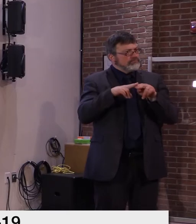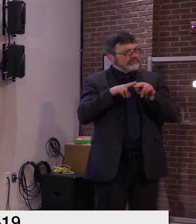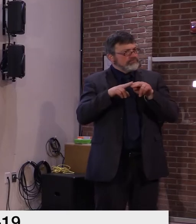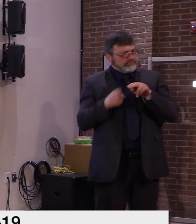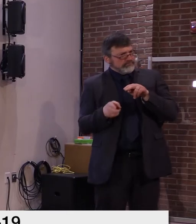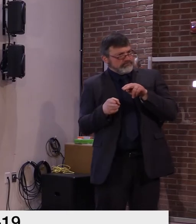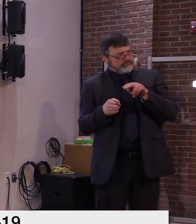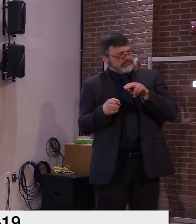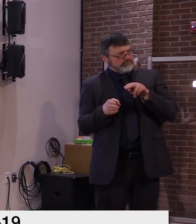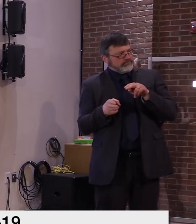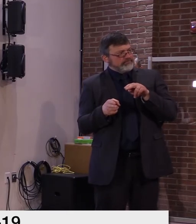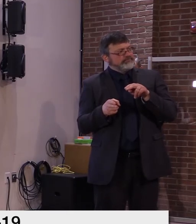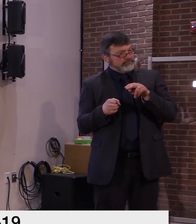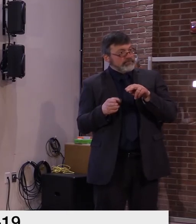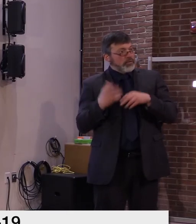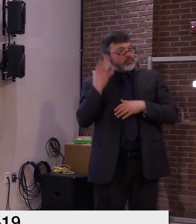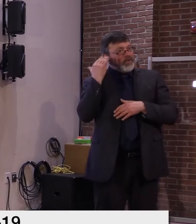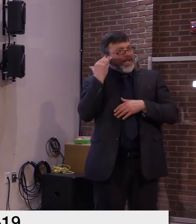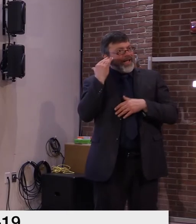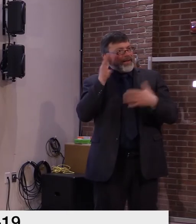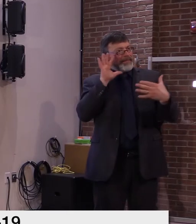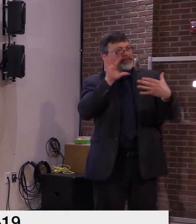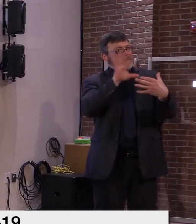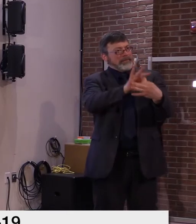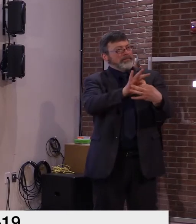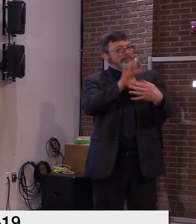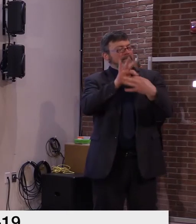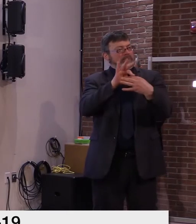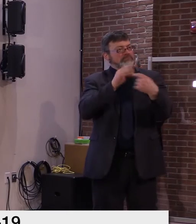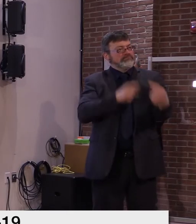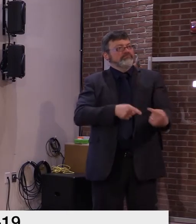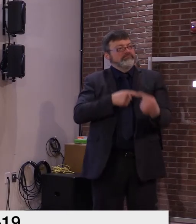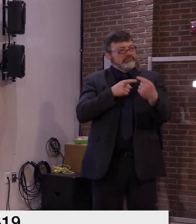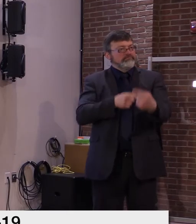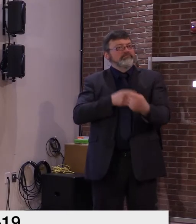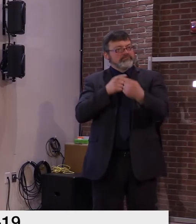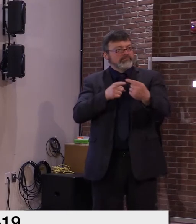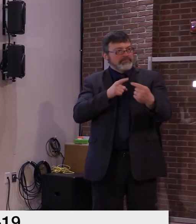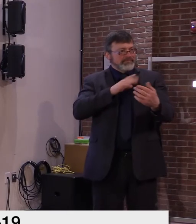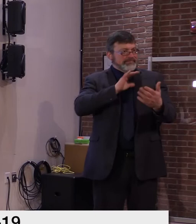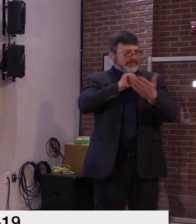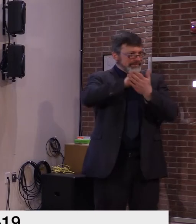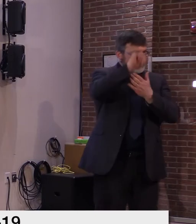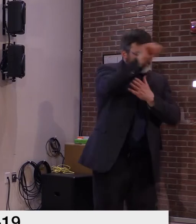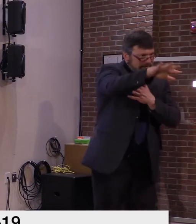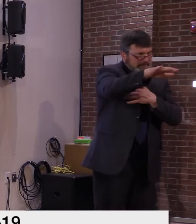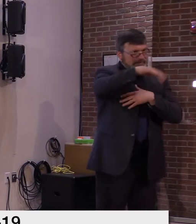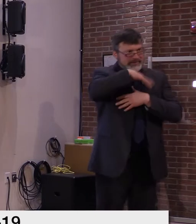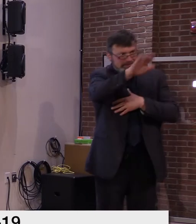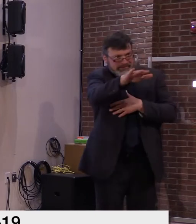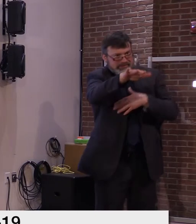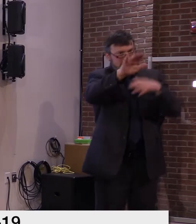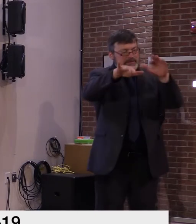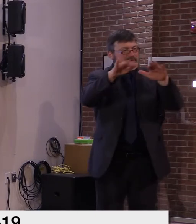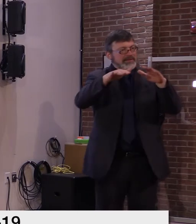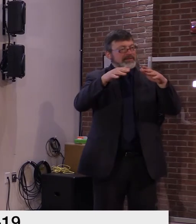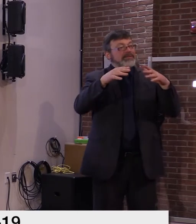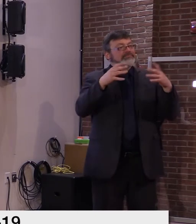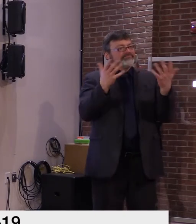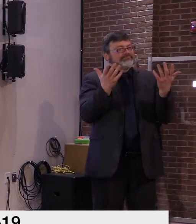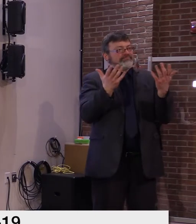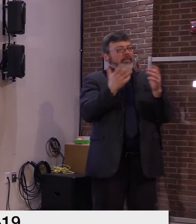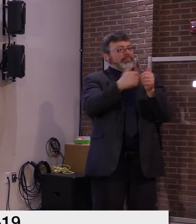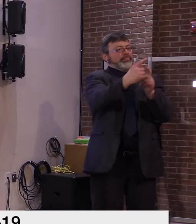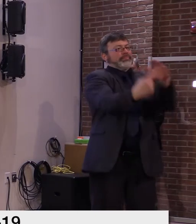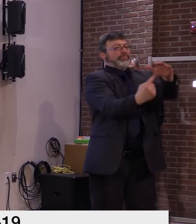okay, that we need to focus on our youth right now and find a way to do more. I appreciate our state's efforts and all that is